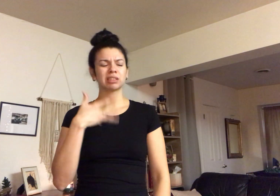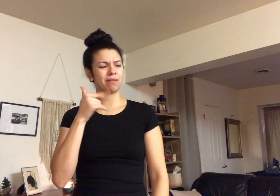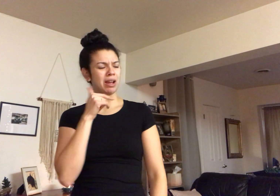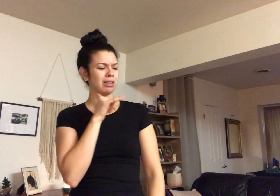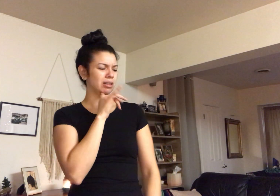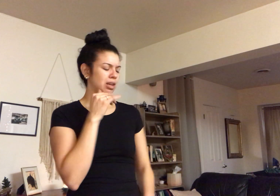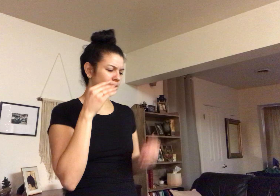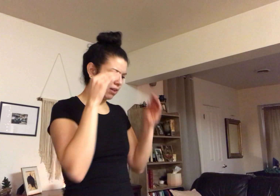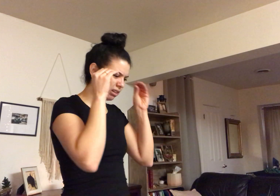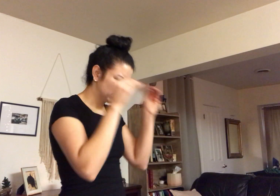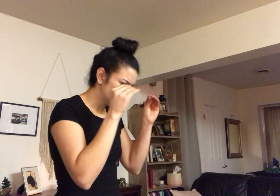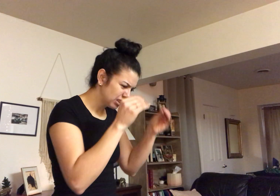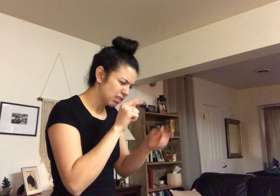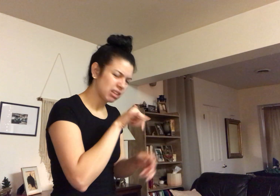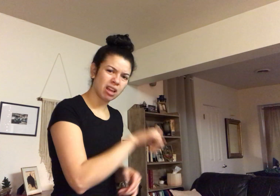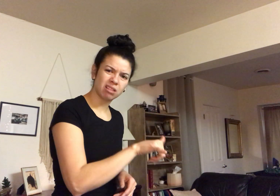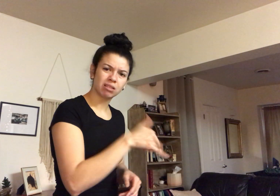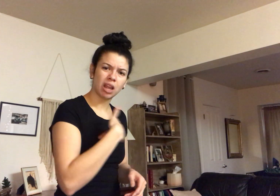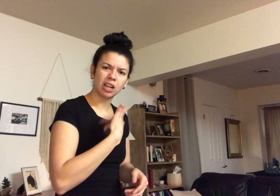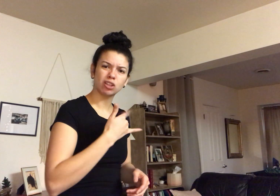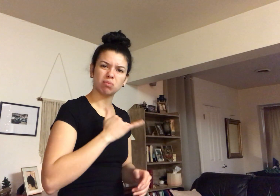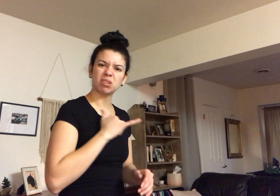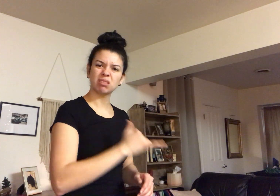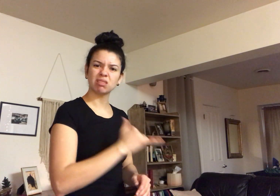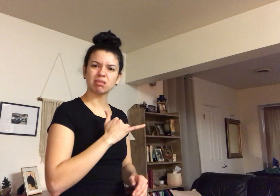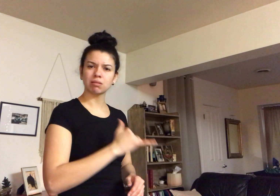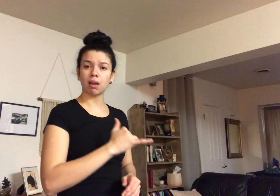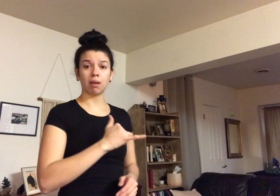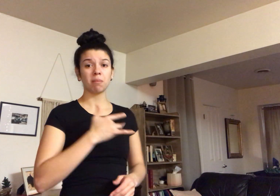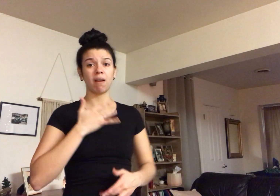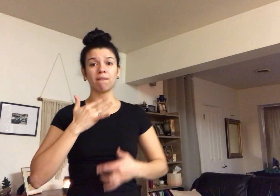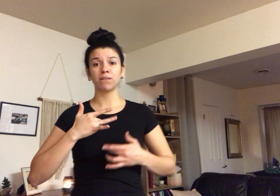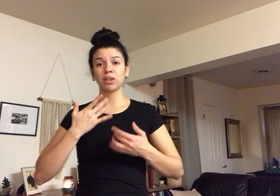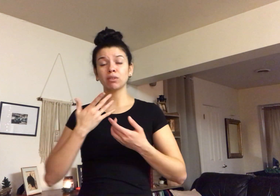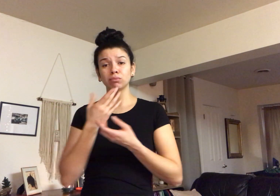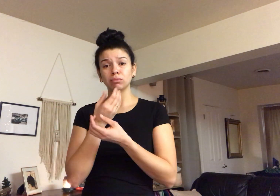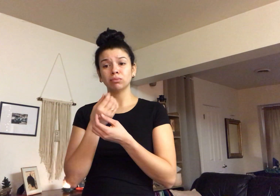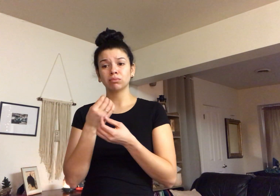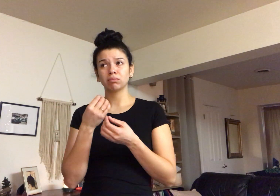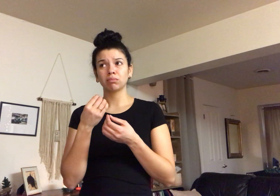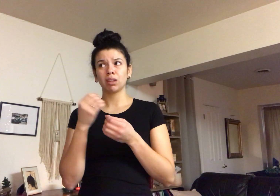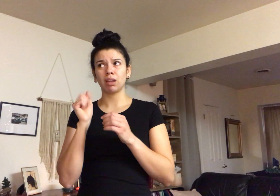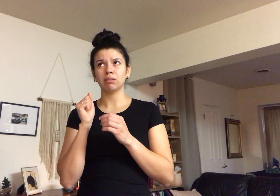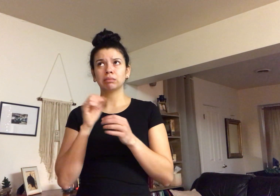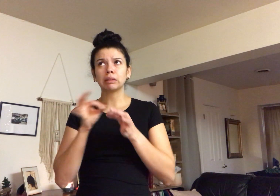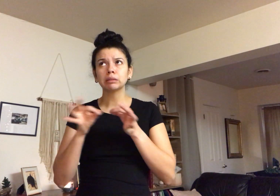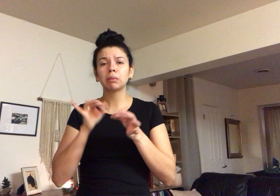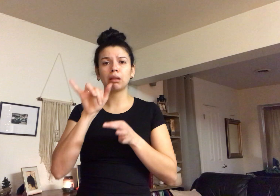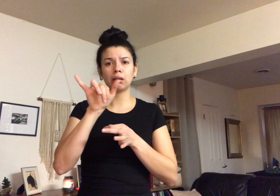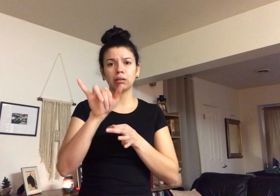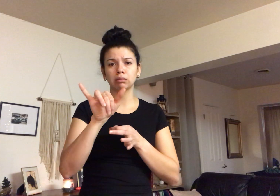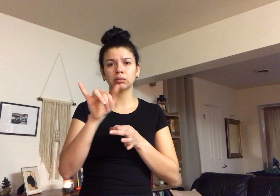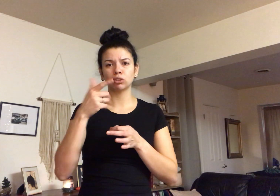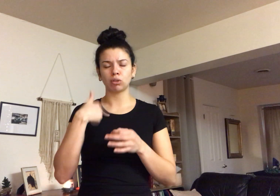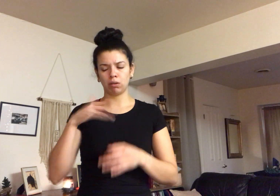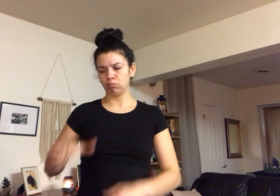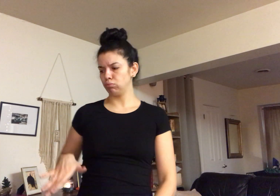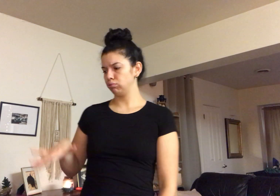my truth and be honest with them about the times where I failed to do so. So I tell them that growing up, as a kid